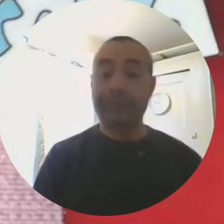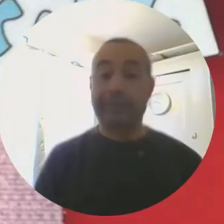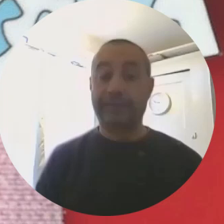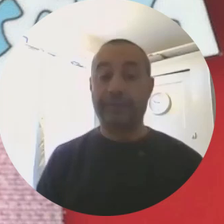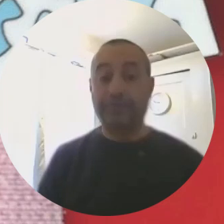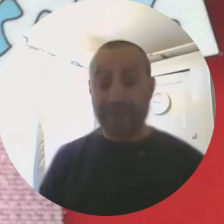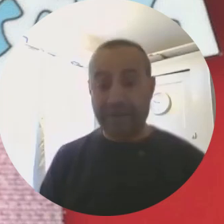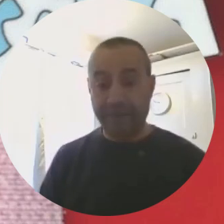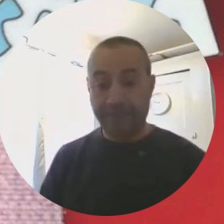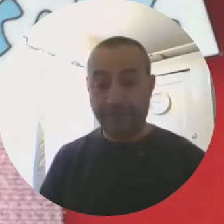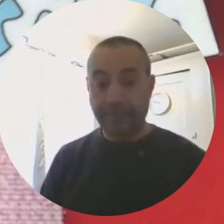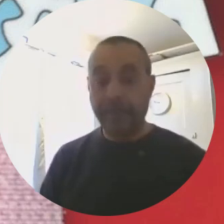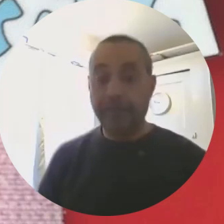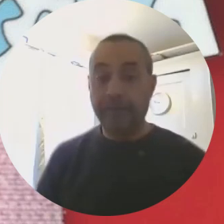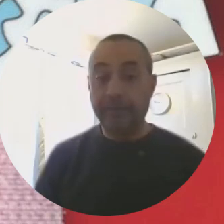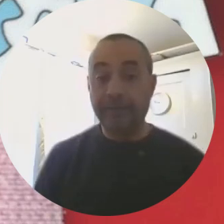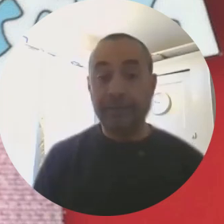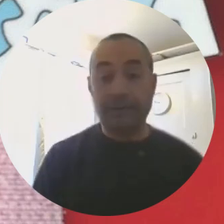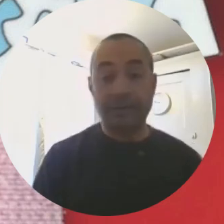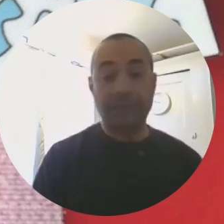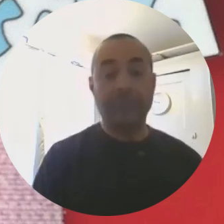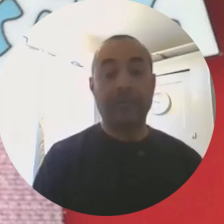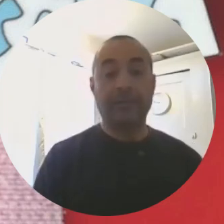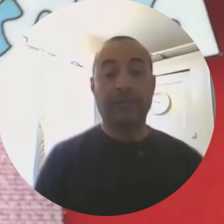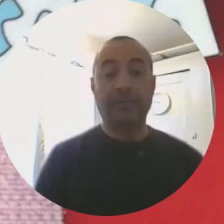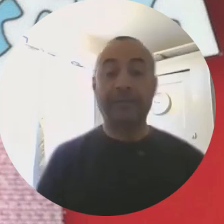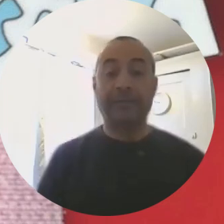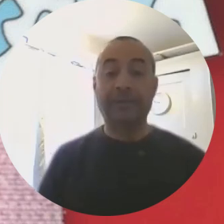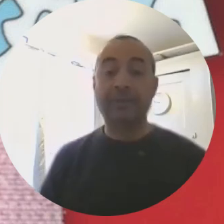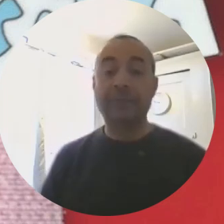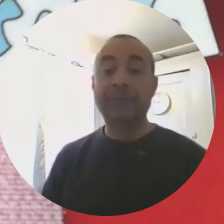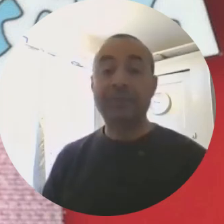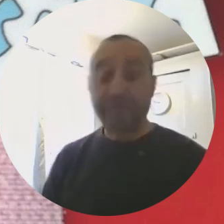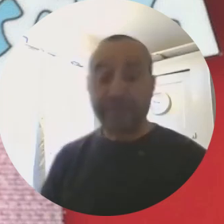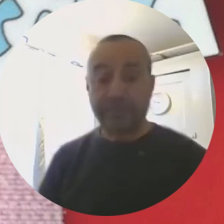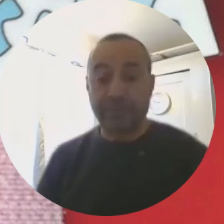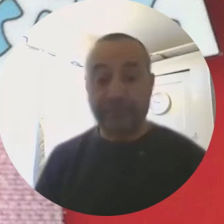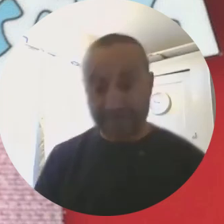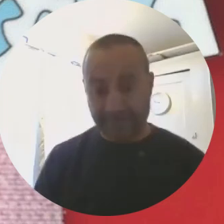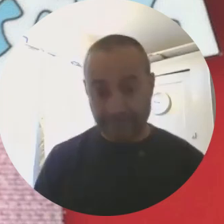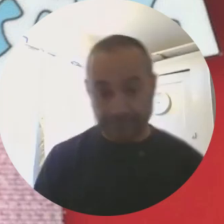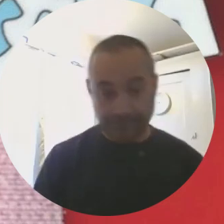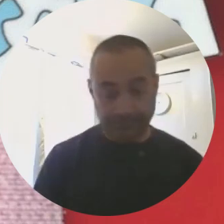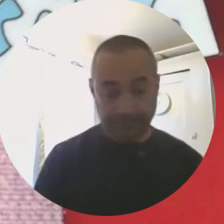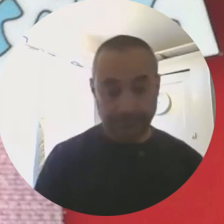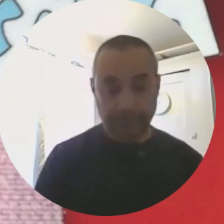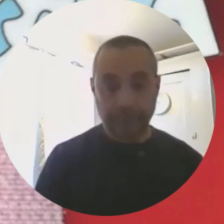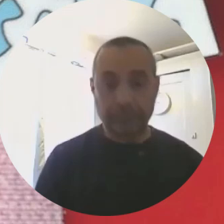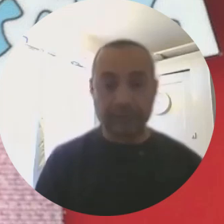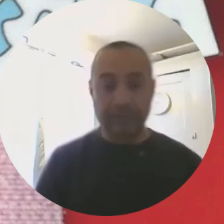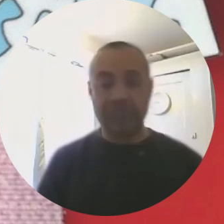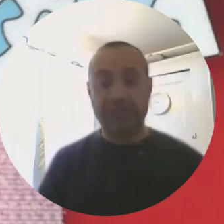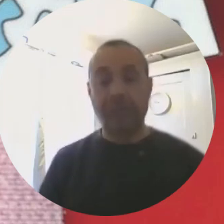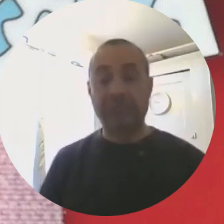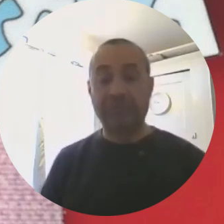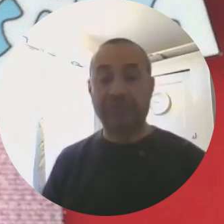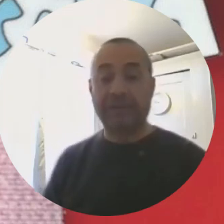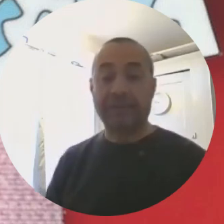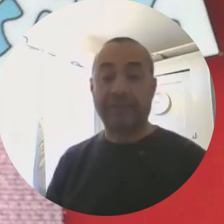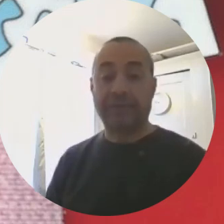Phase 3 is about starting to make choices with PECs. A child will typically have a variety